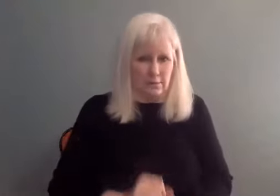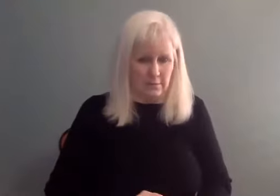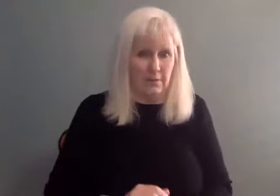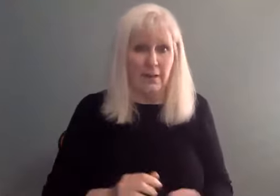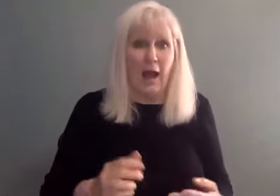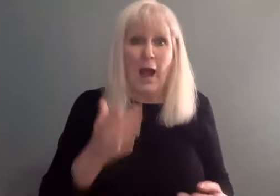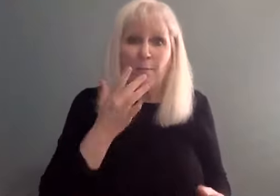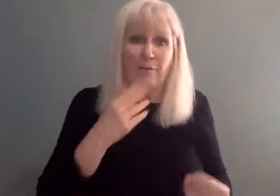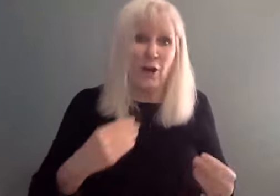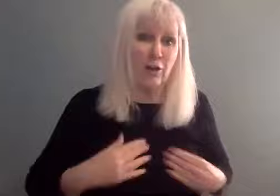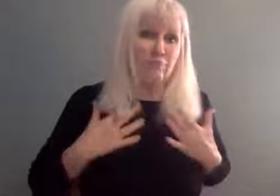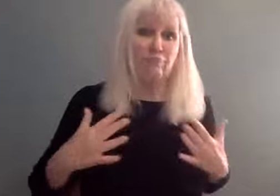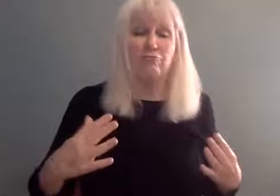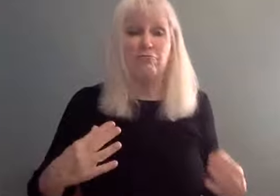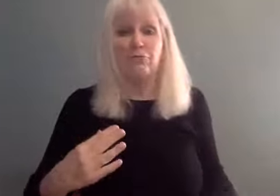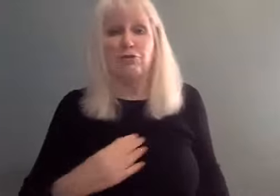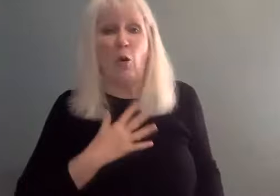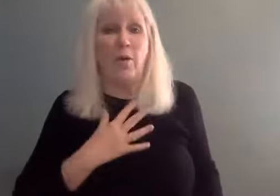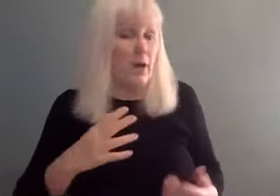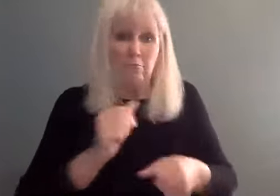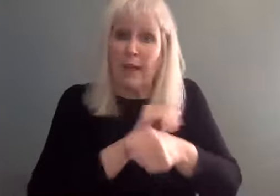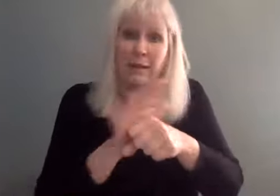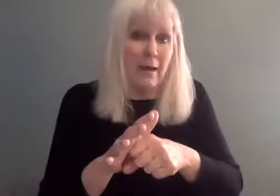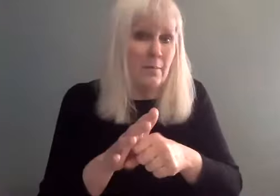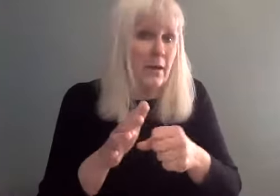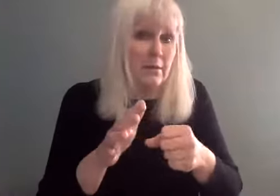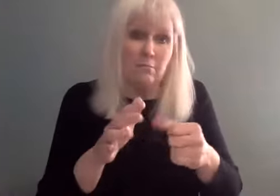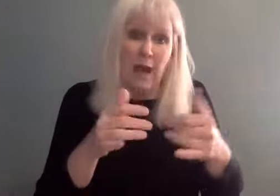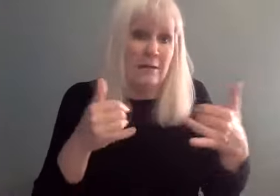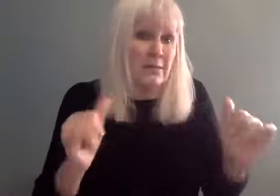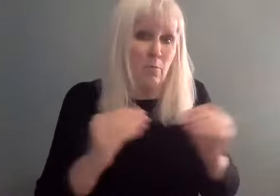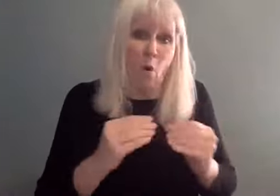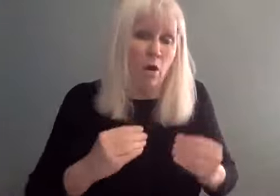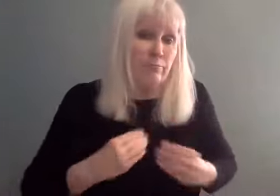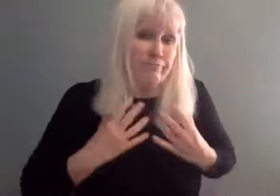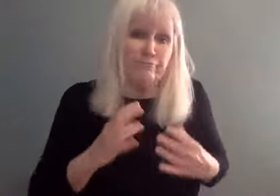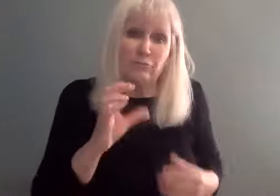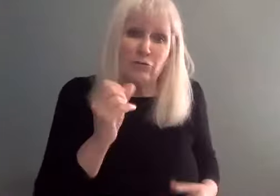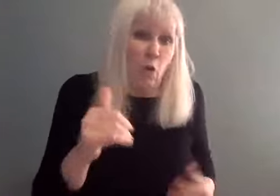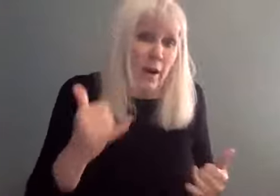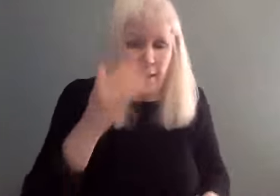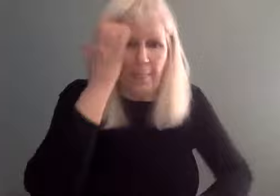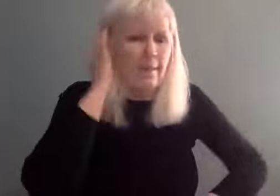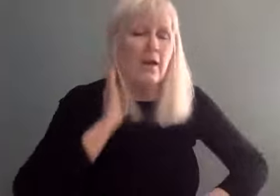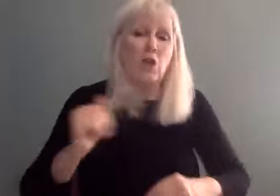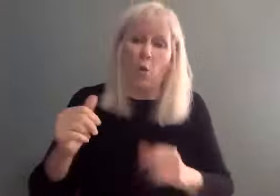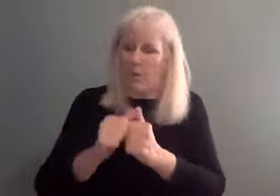the last couple of years, even through the pandemic. So yes, we made a good beginning with my dad. And Iowa, I just